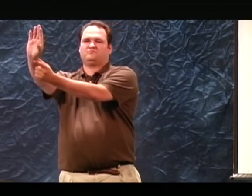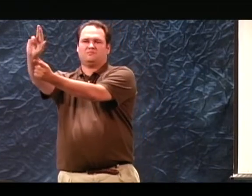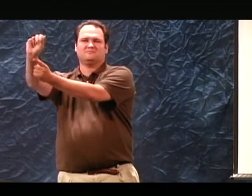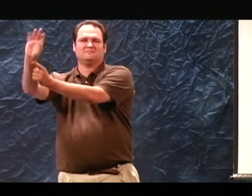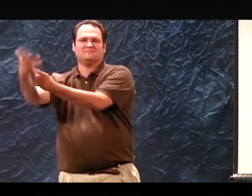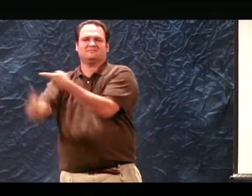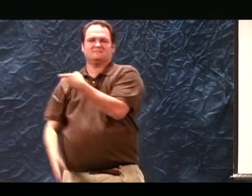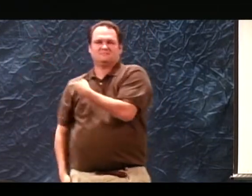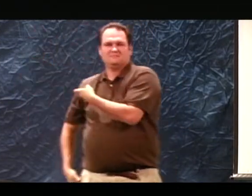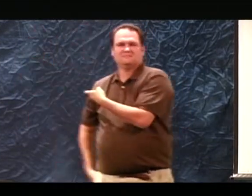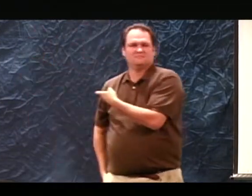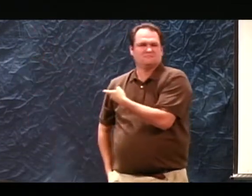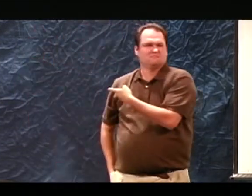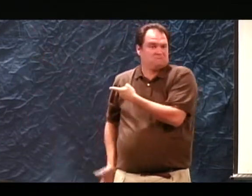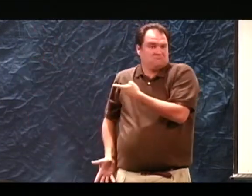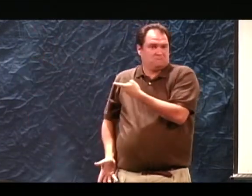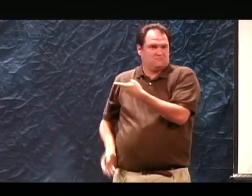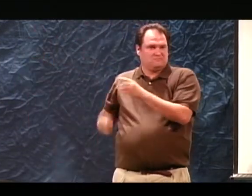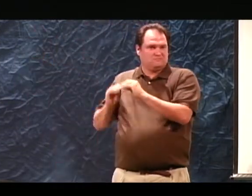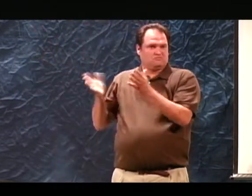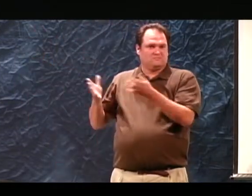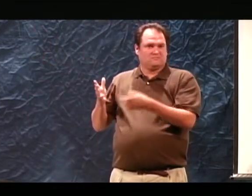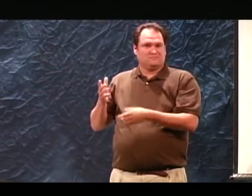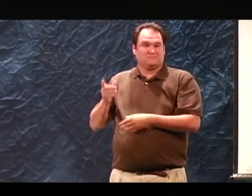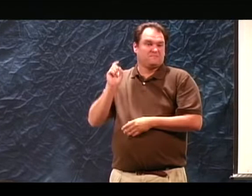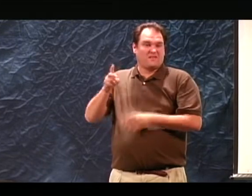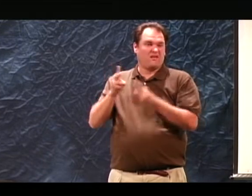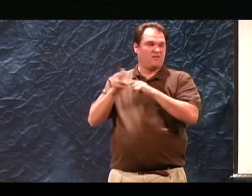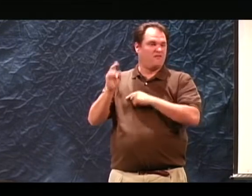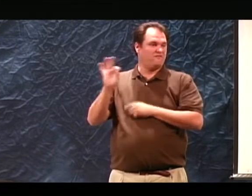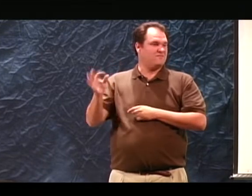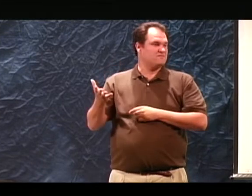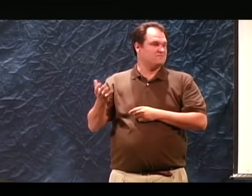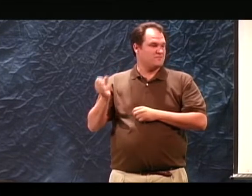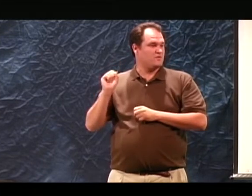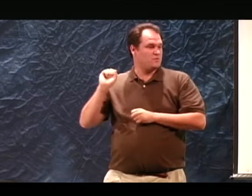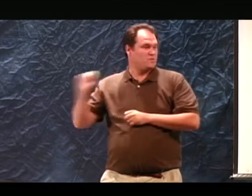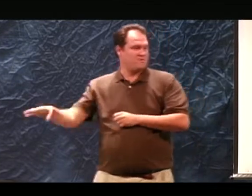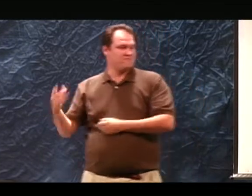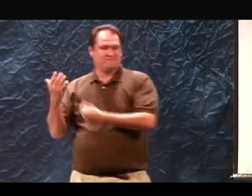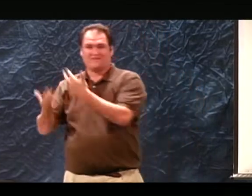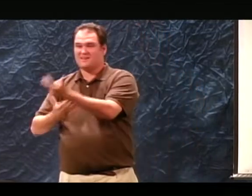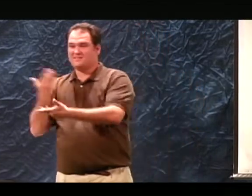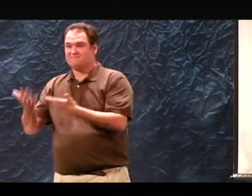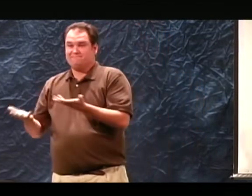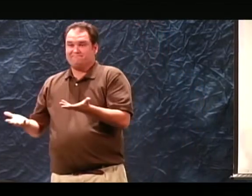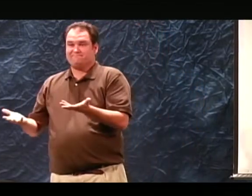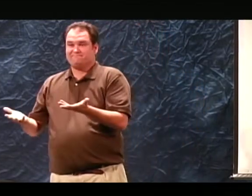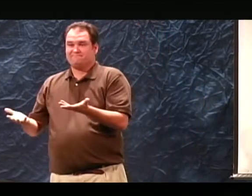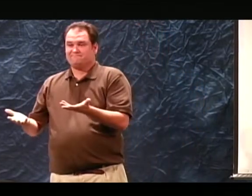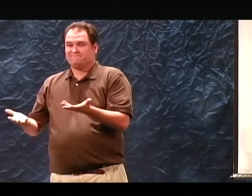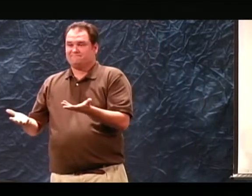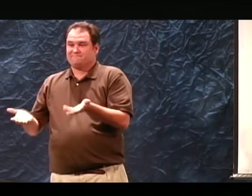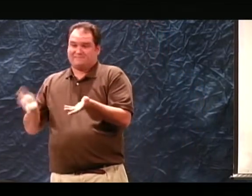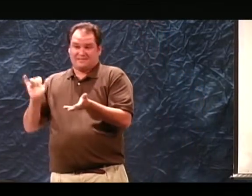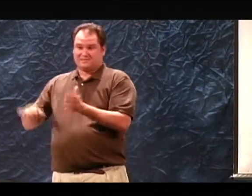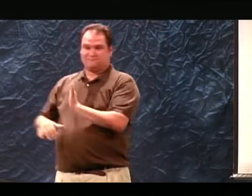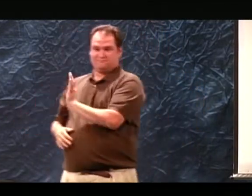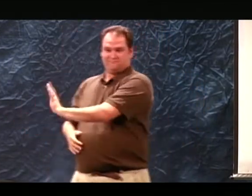lifeless lifeless branches and will be cut off and thrown into the fire it's done